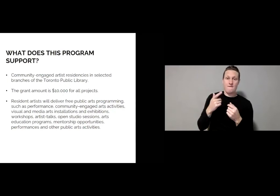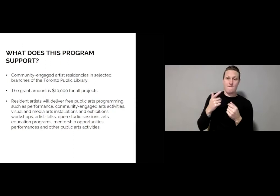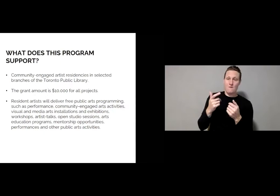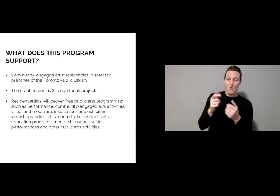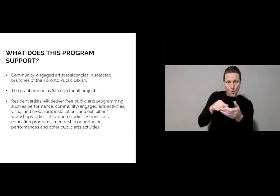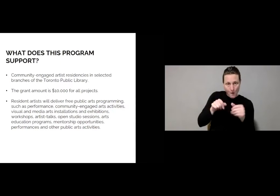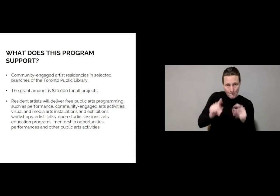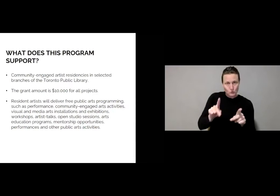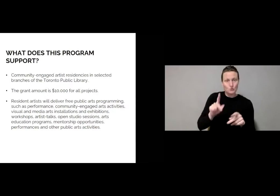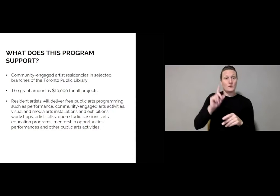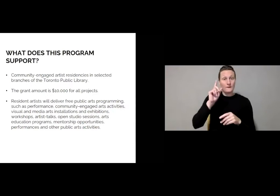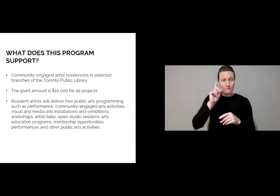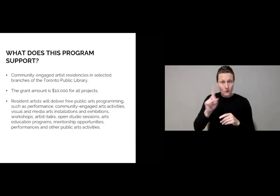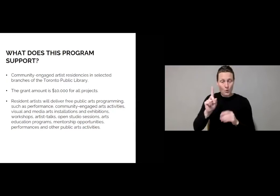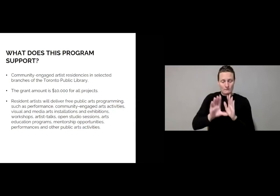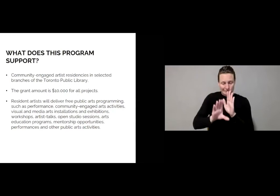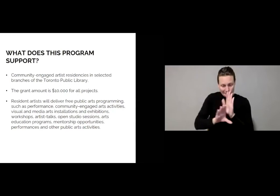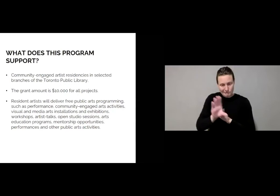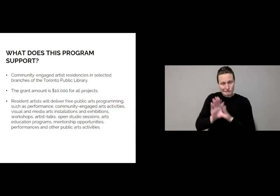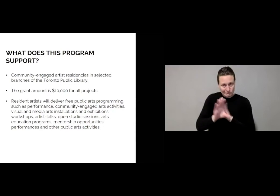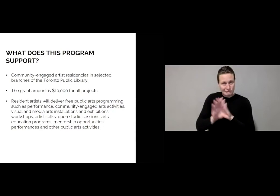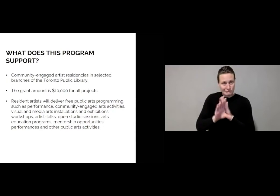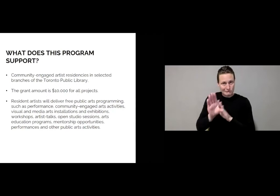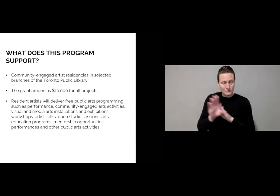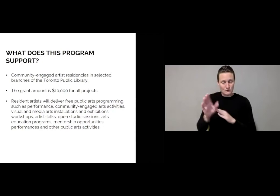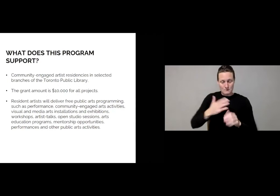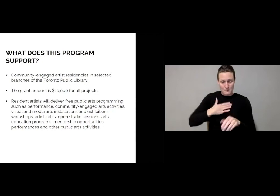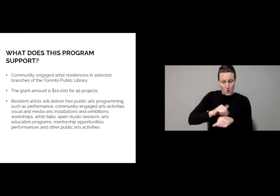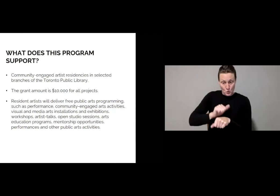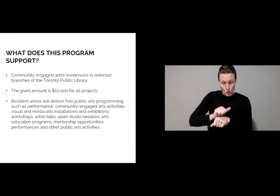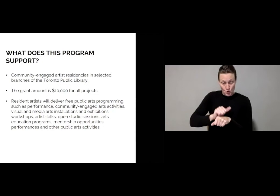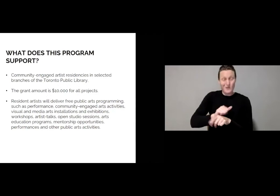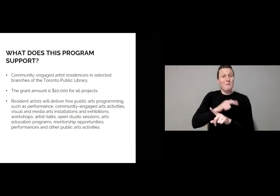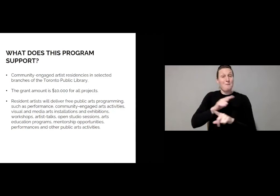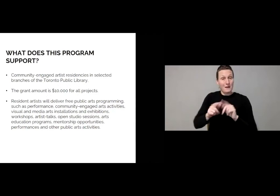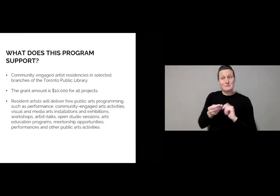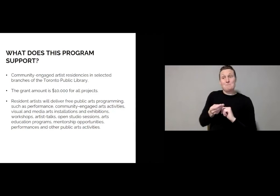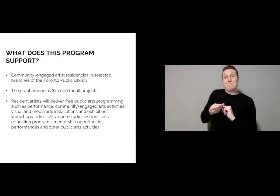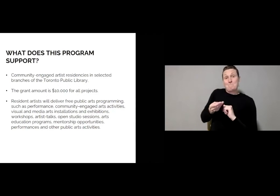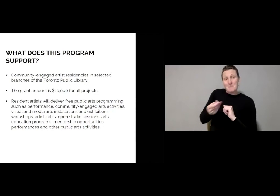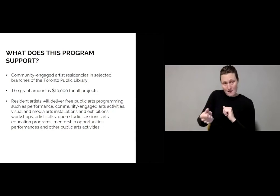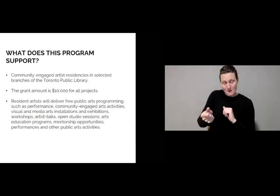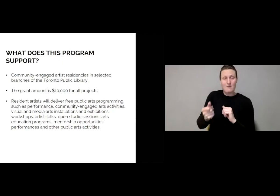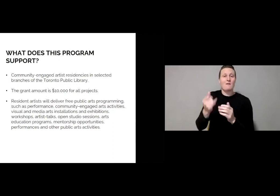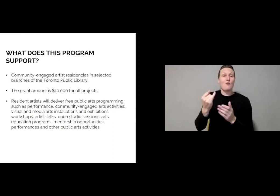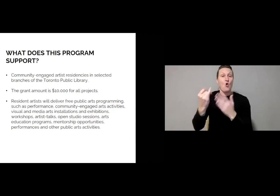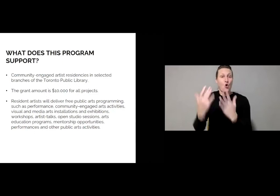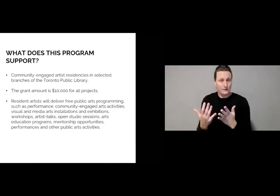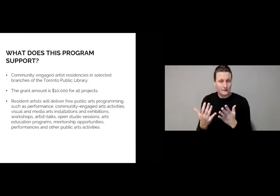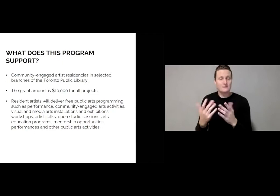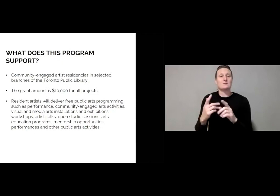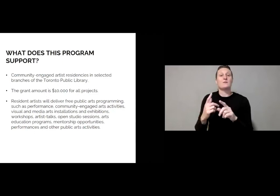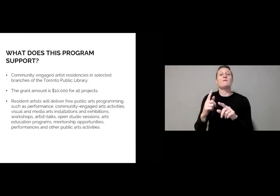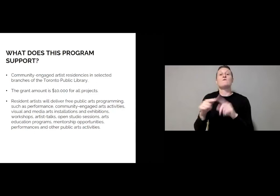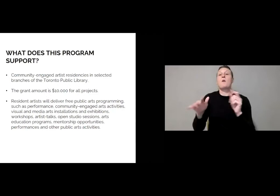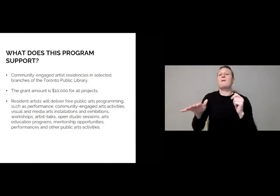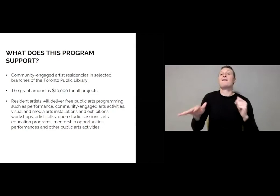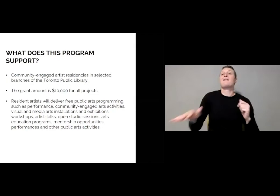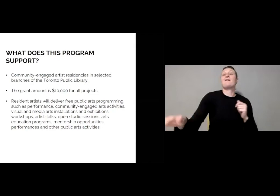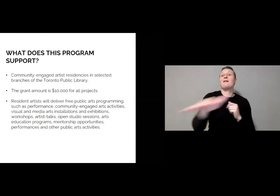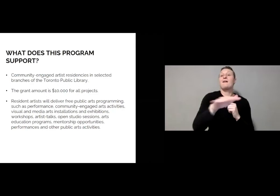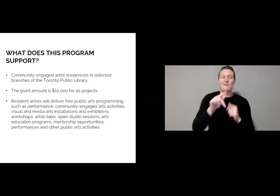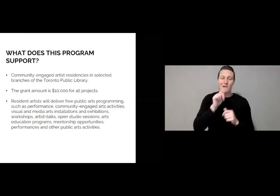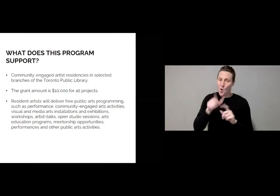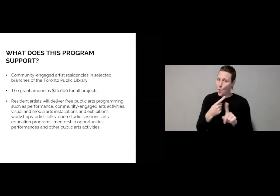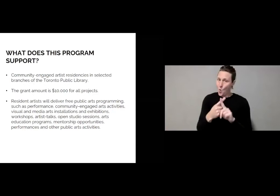opportunities for artists, specifically outside of the downtown core, looking at the inner suburbs of the city. So